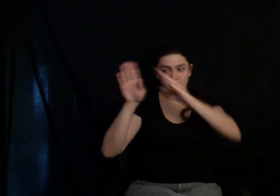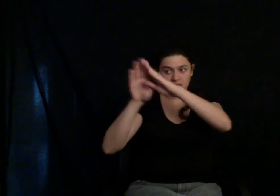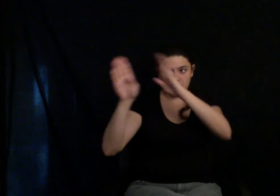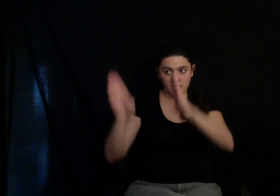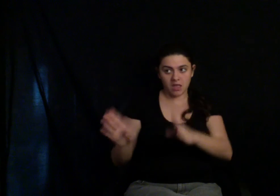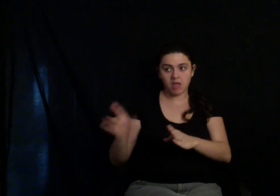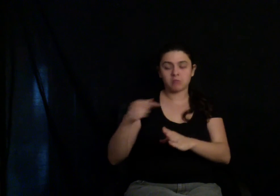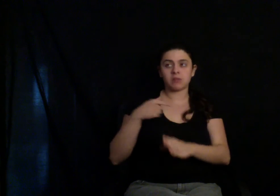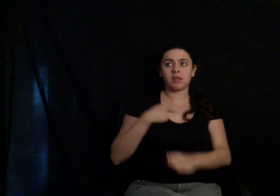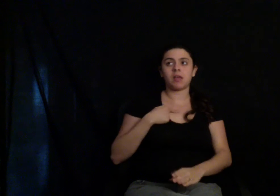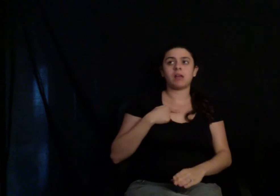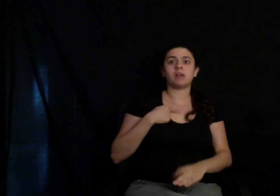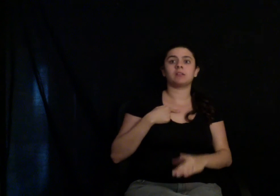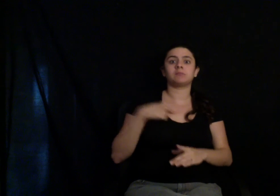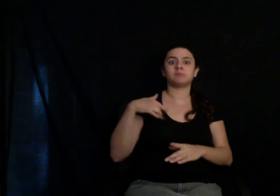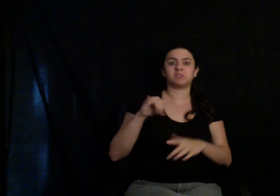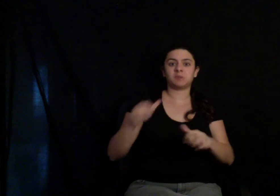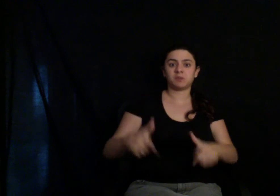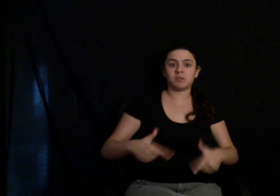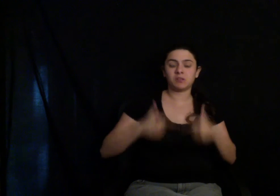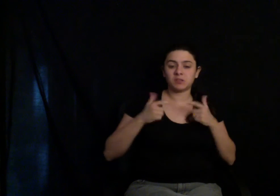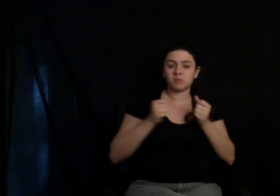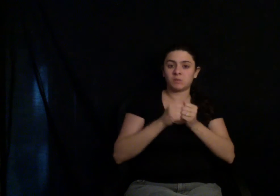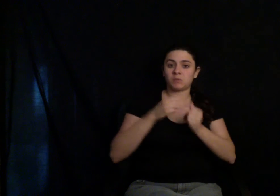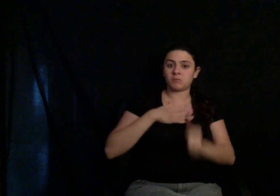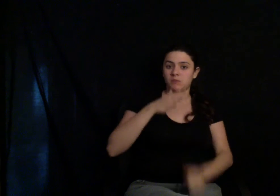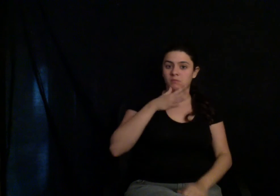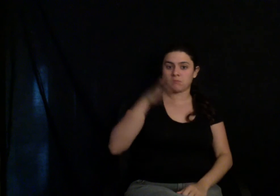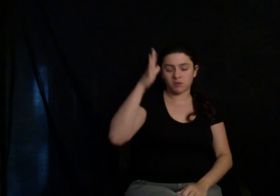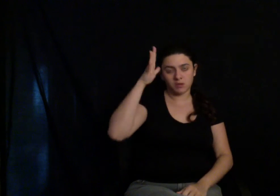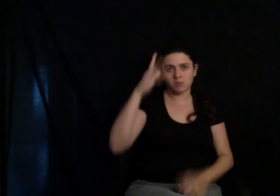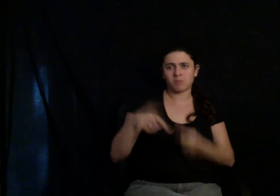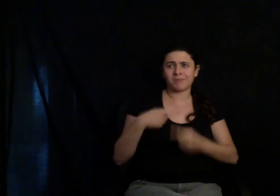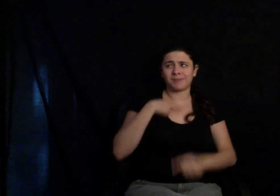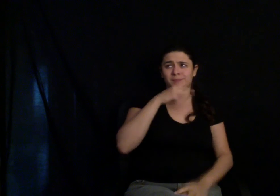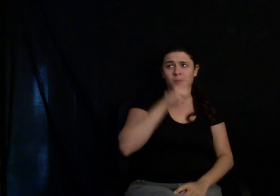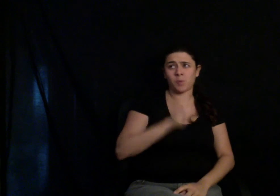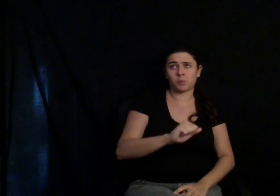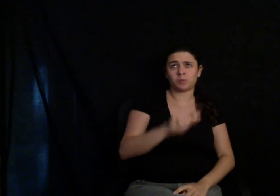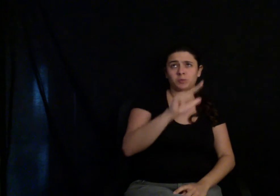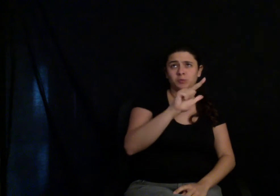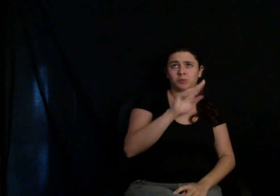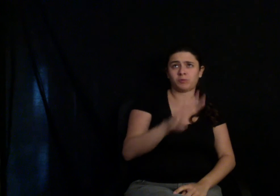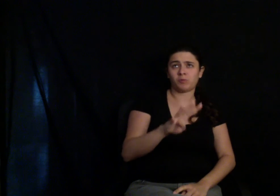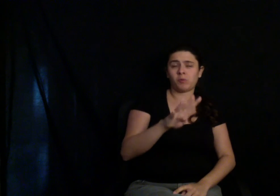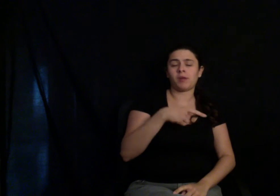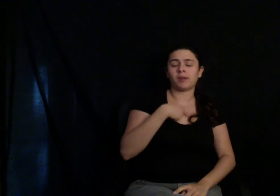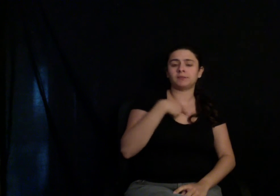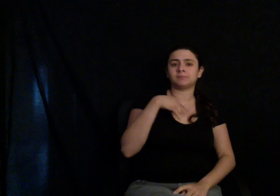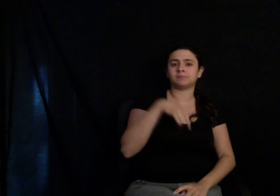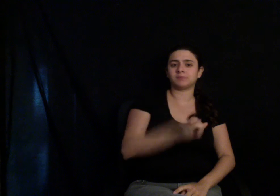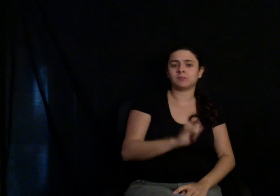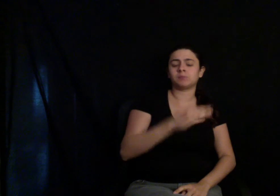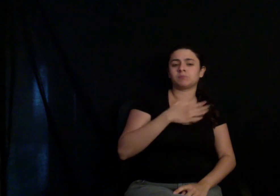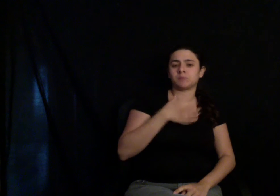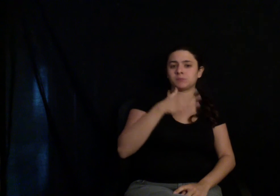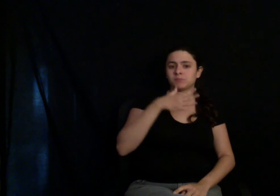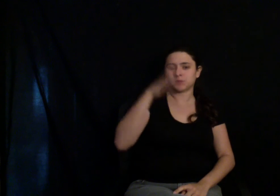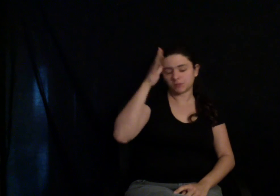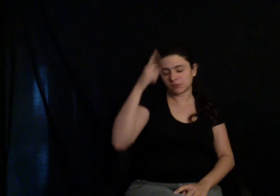with my parents at the age of 23 or 24, however, I think I was 24. And